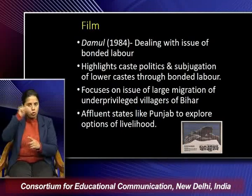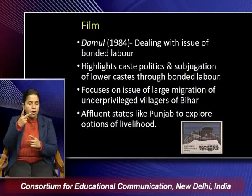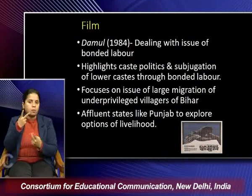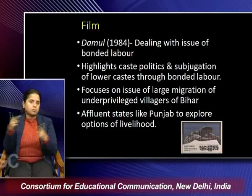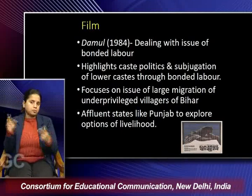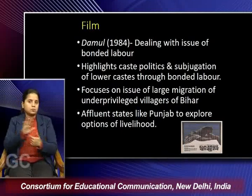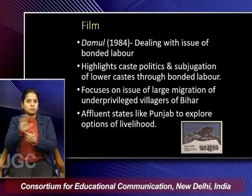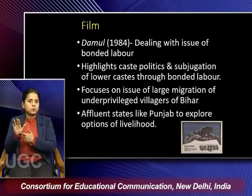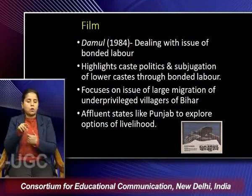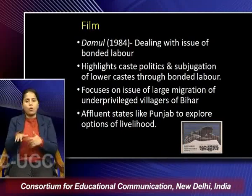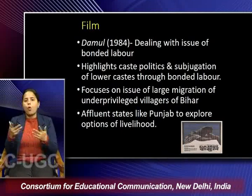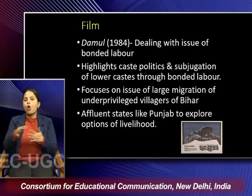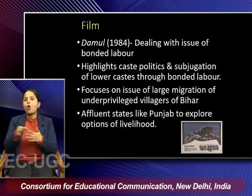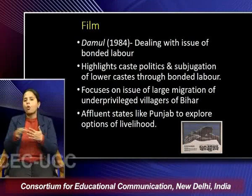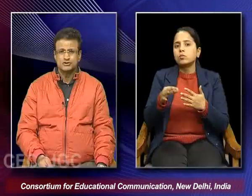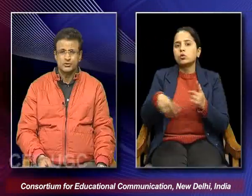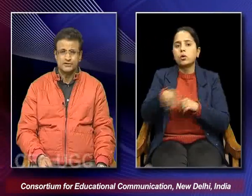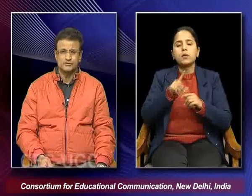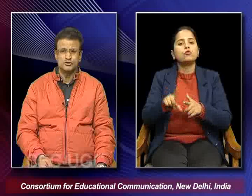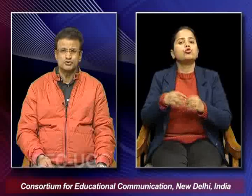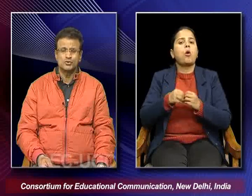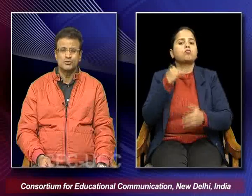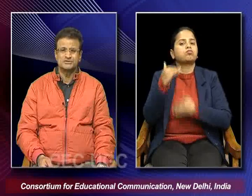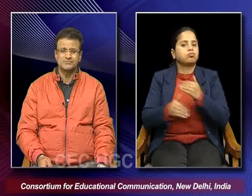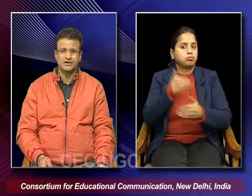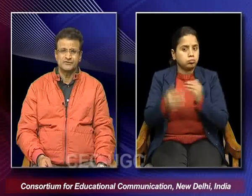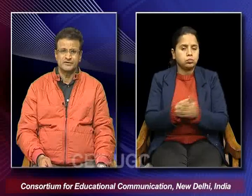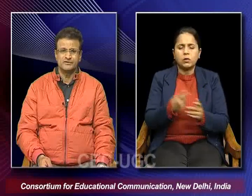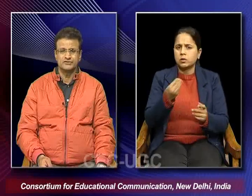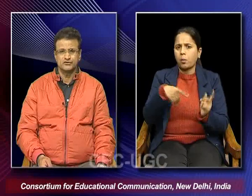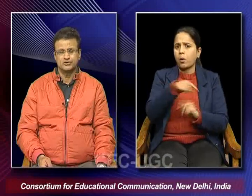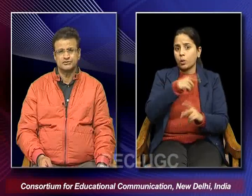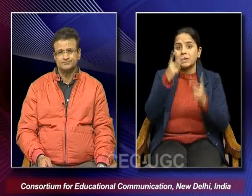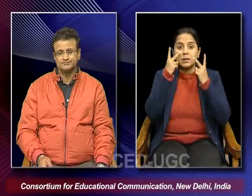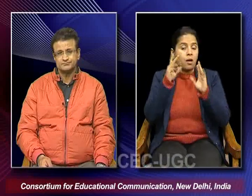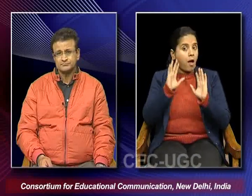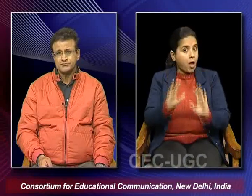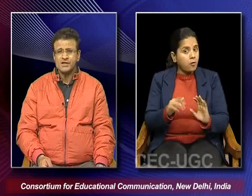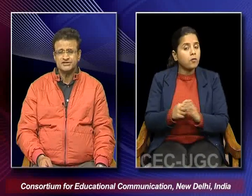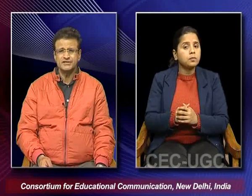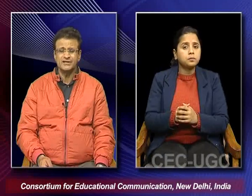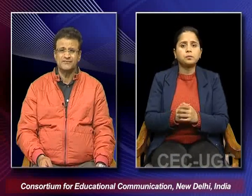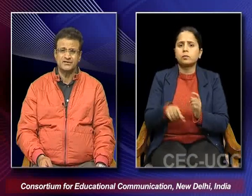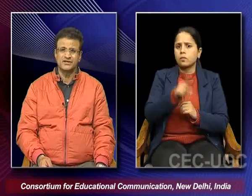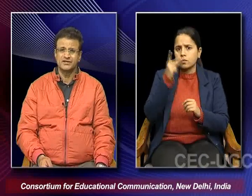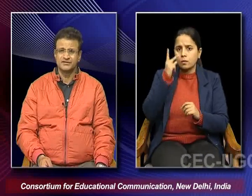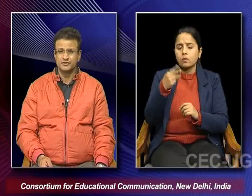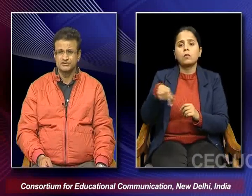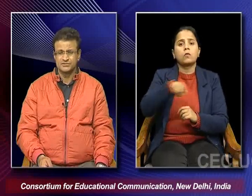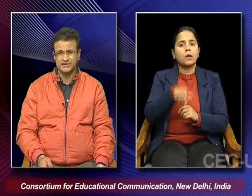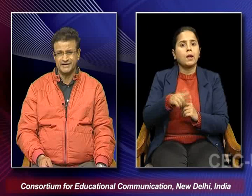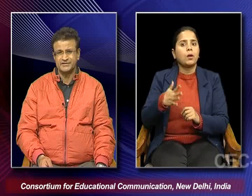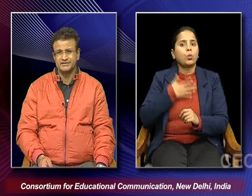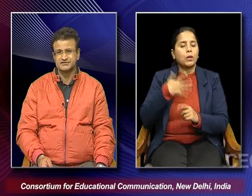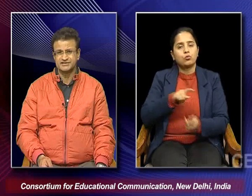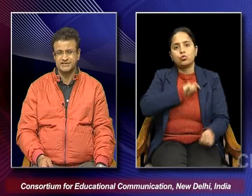the options of livelihood. So it was also some kind of a thing which was seen after the Green Revolution